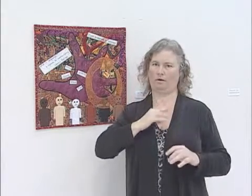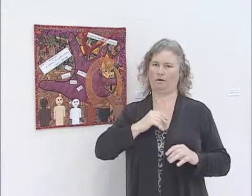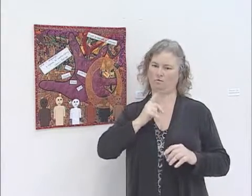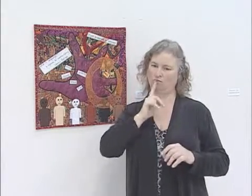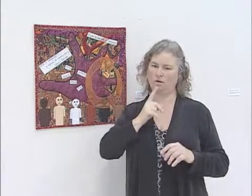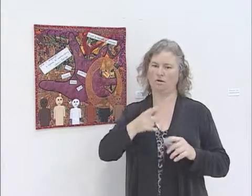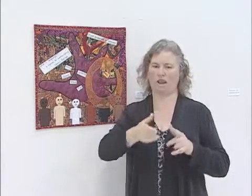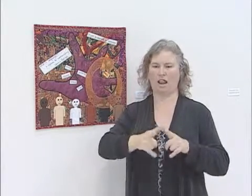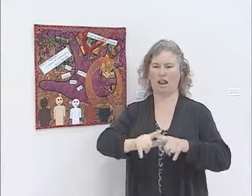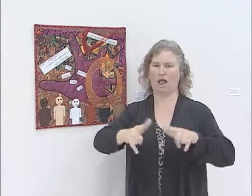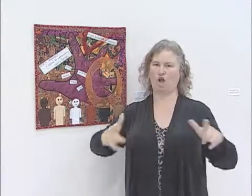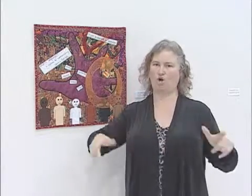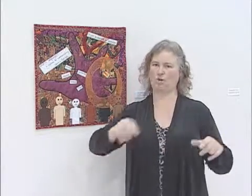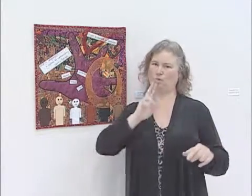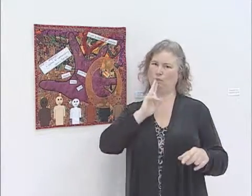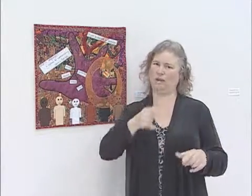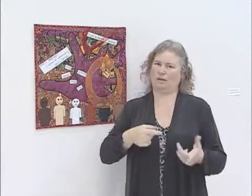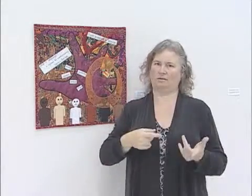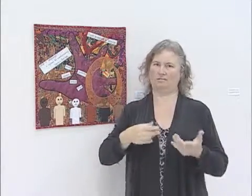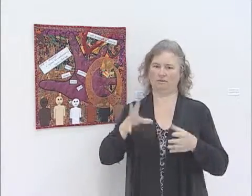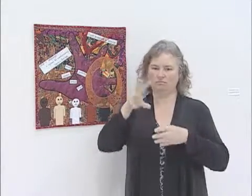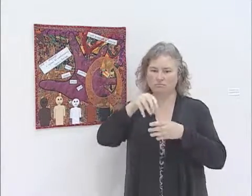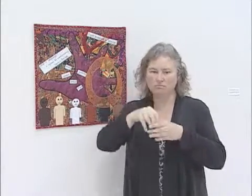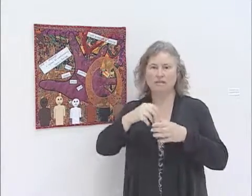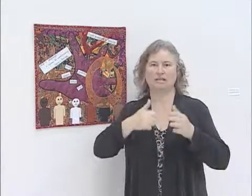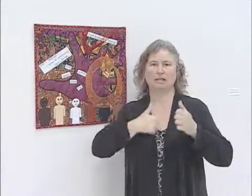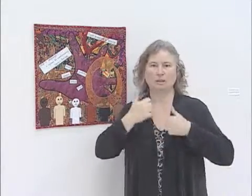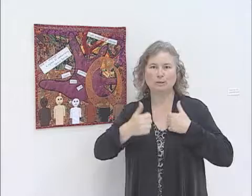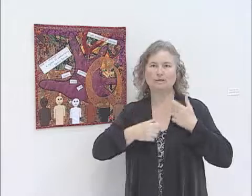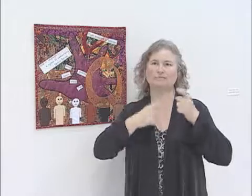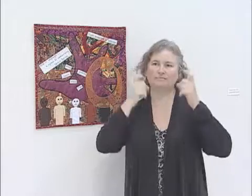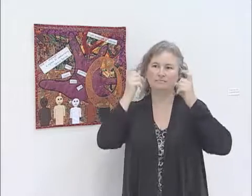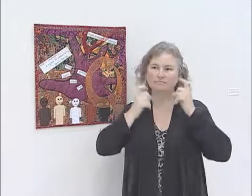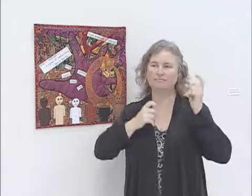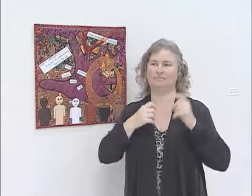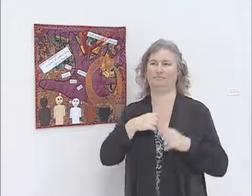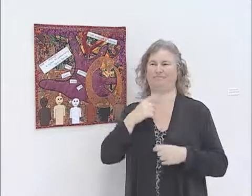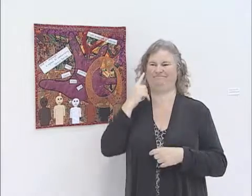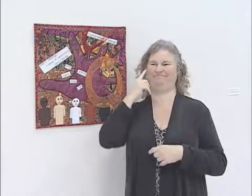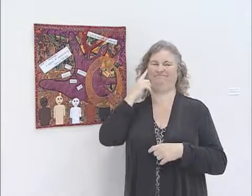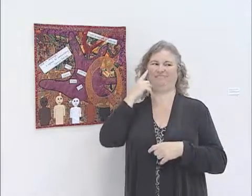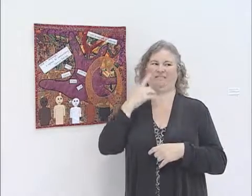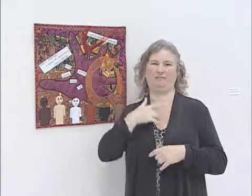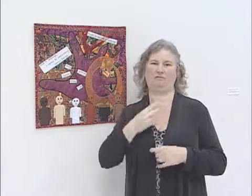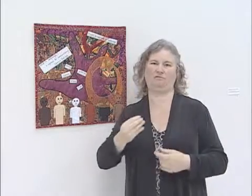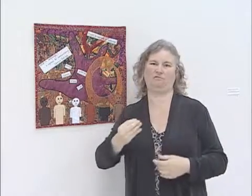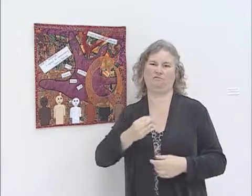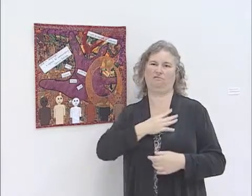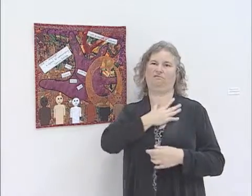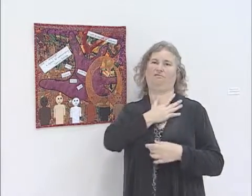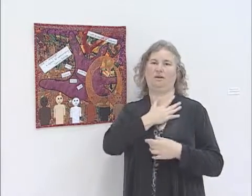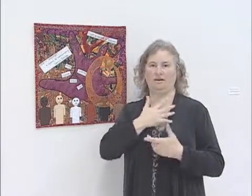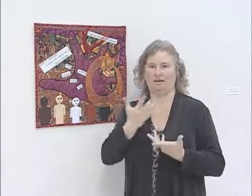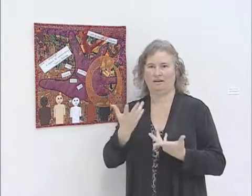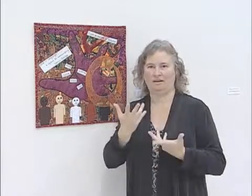so oppressed? It's a beautiful means of communication. It's a bona fide language in its own right. It incorporates emotions and